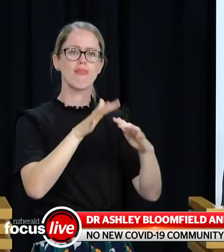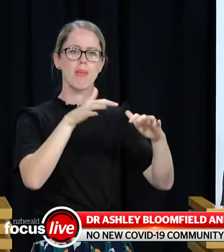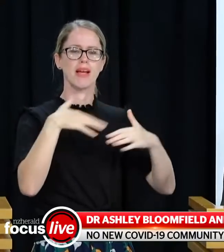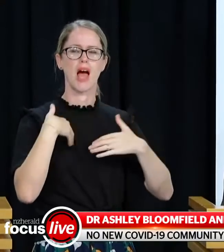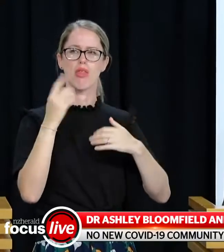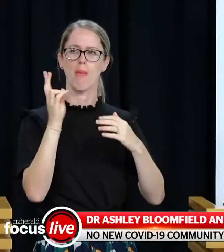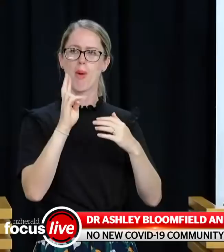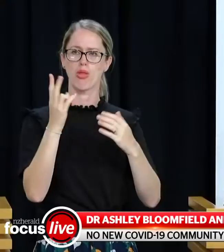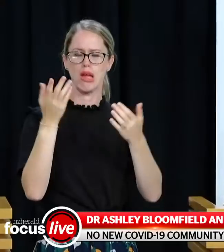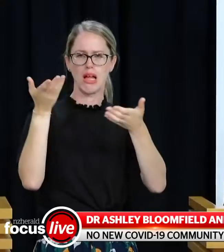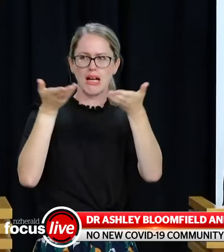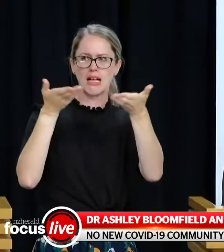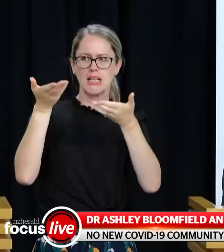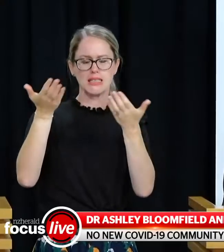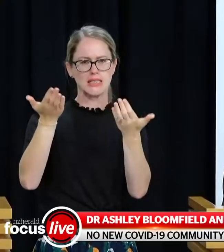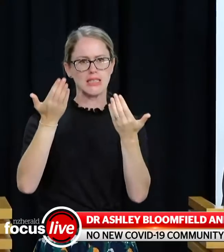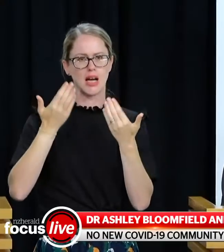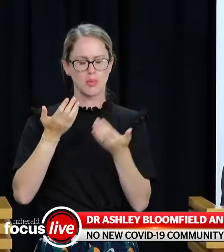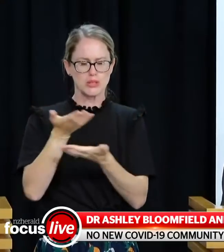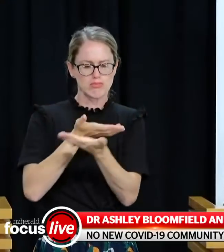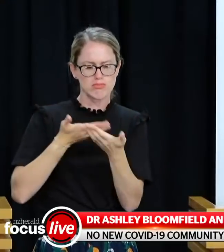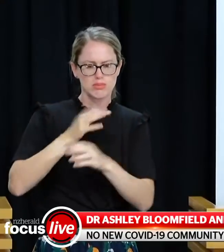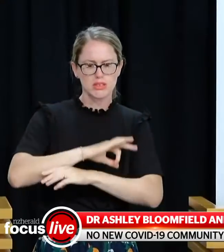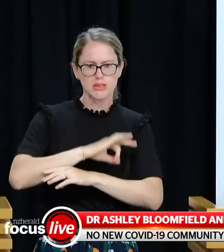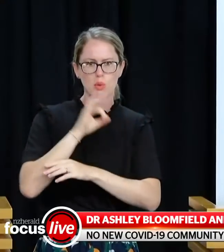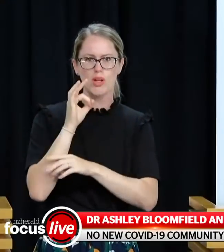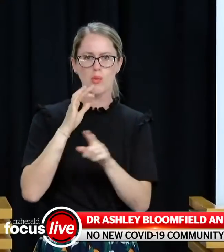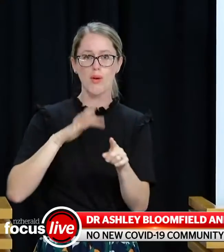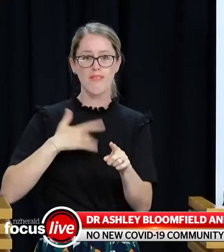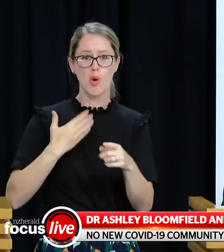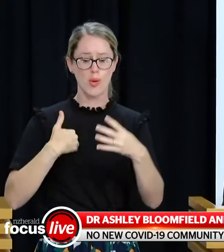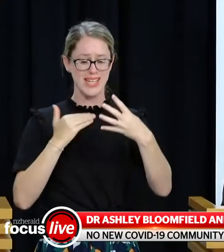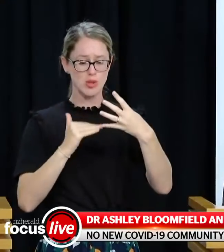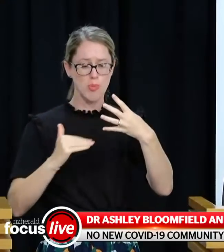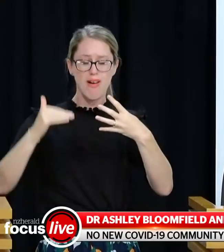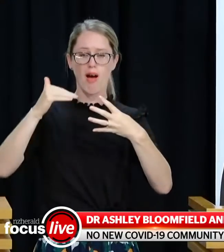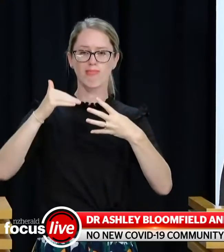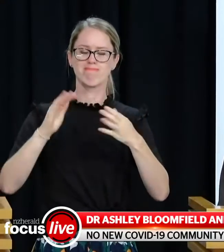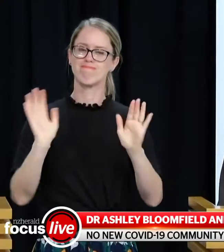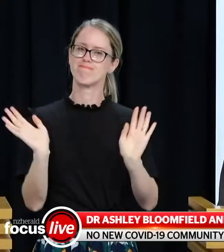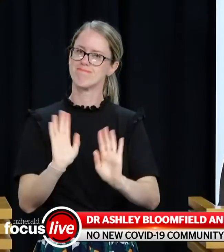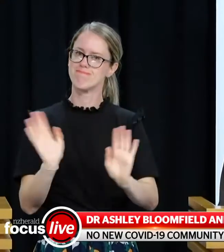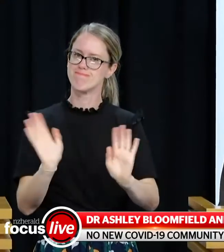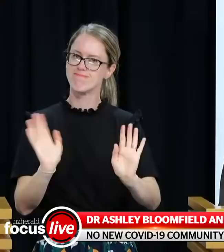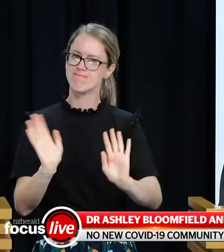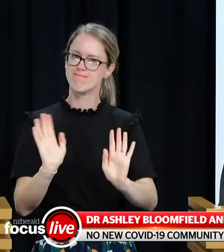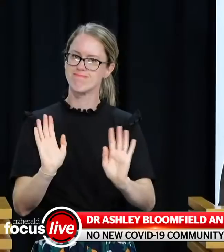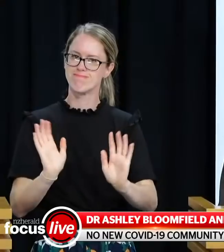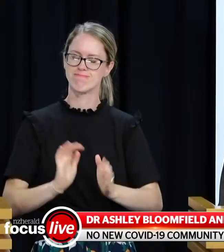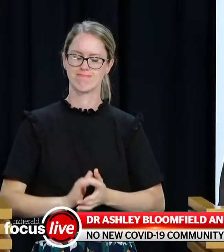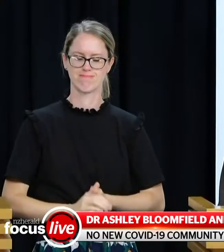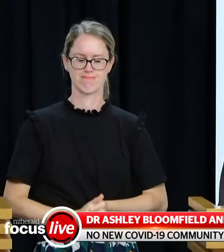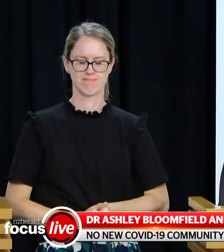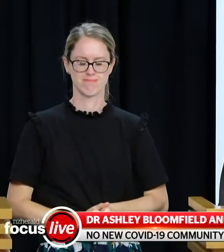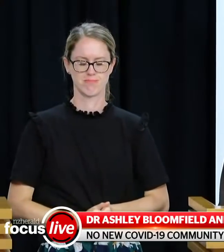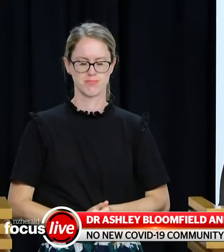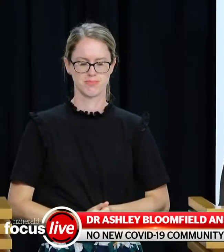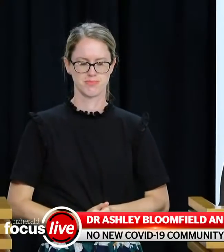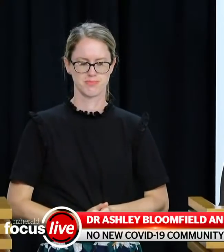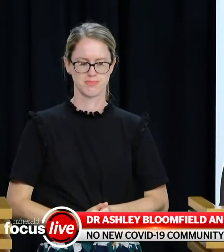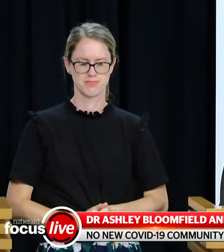Health, both last night, and we talked again this morning, and we don't see any need in the current situation to advise